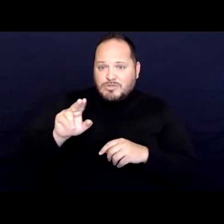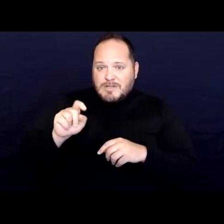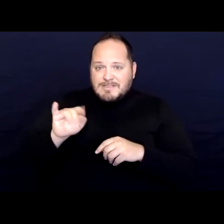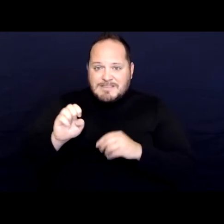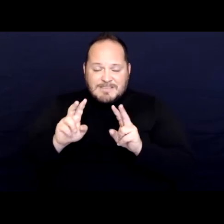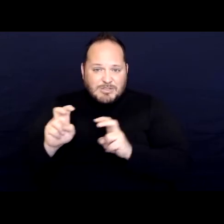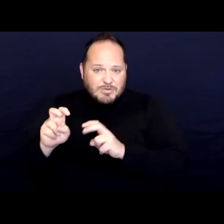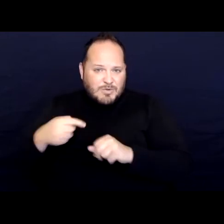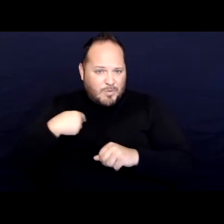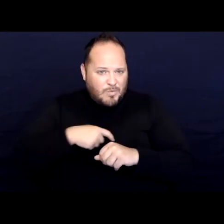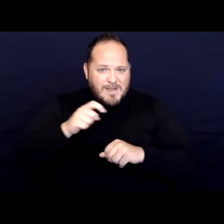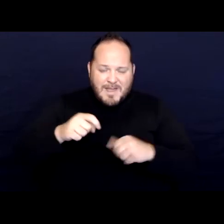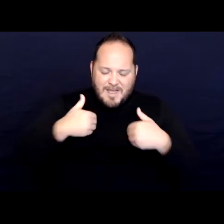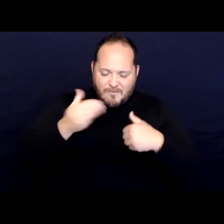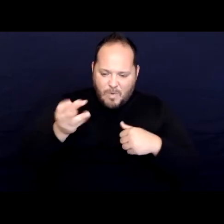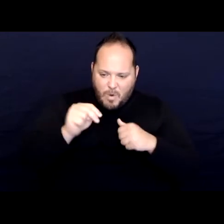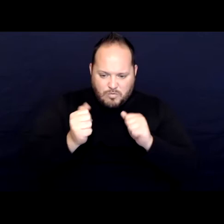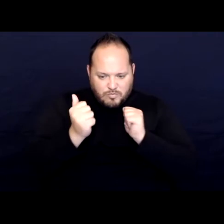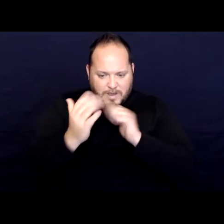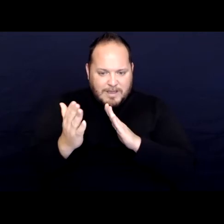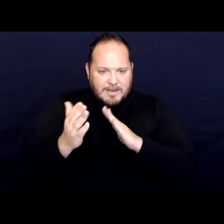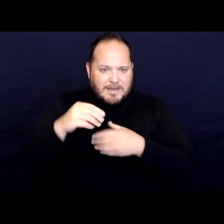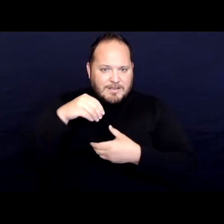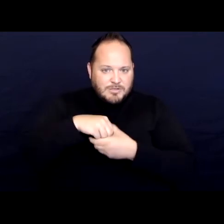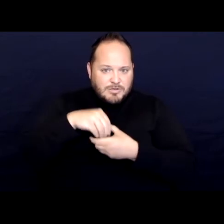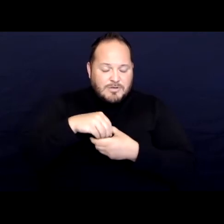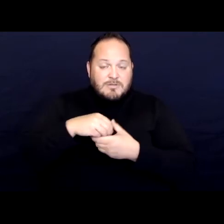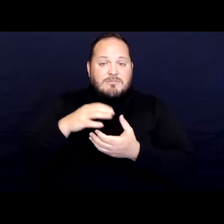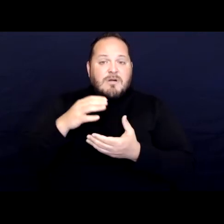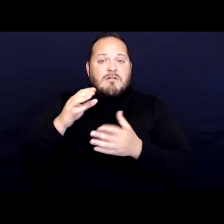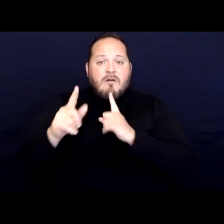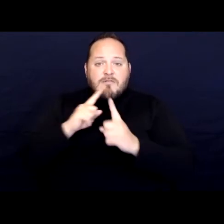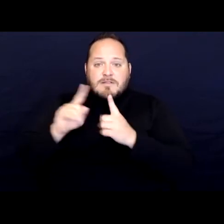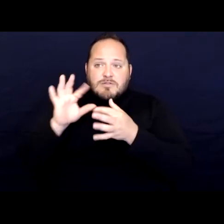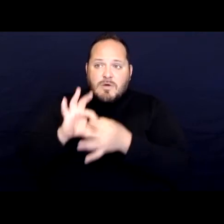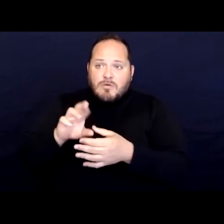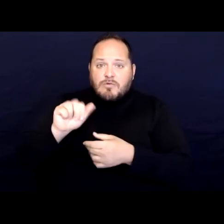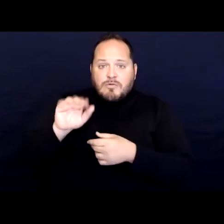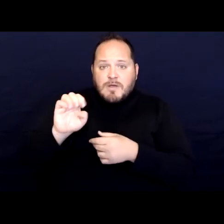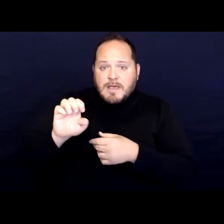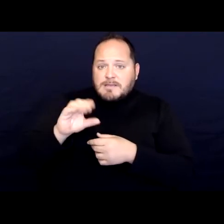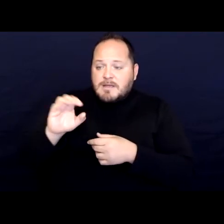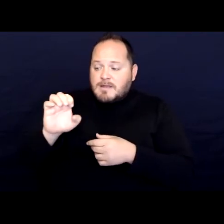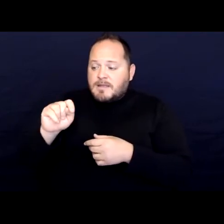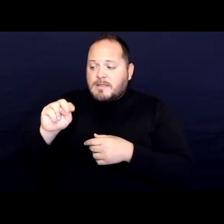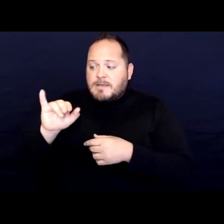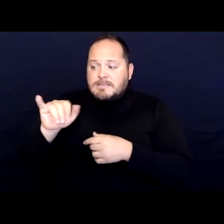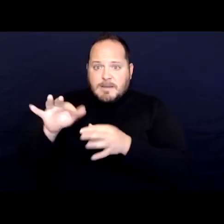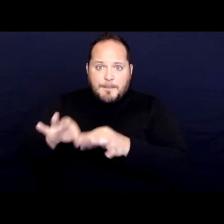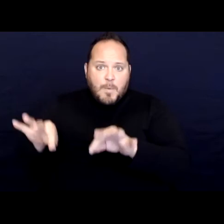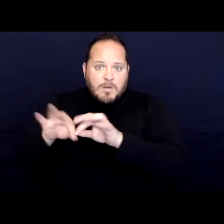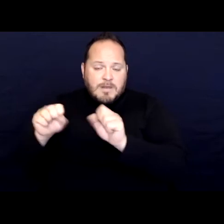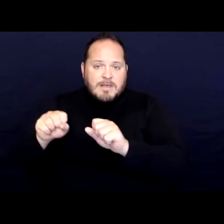internally, not only around conversations of race and ethnicity, which were really important, but just